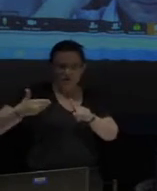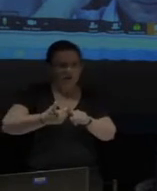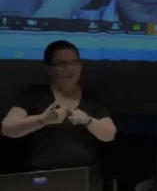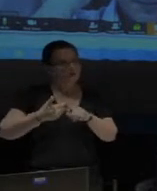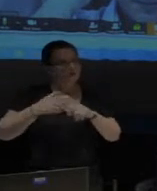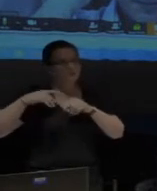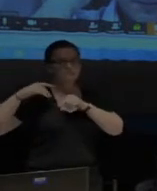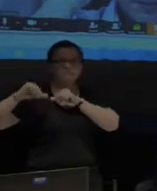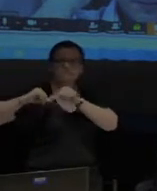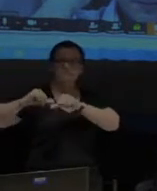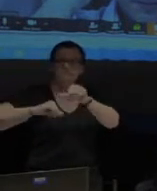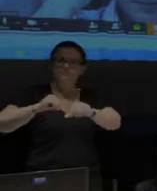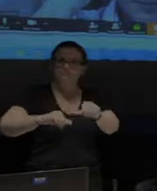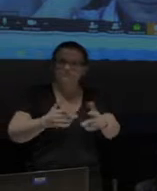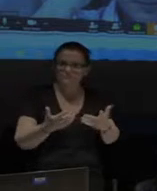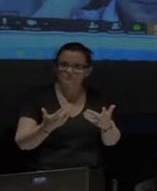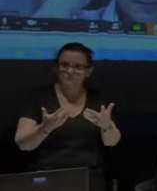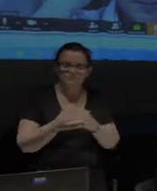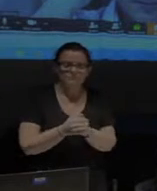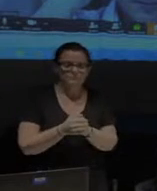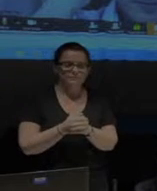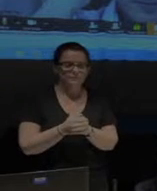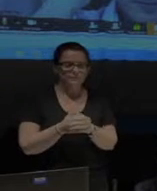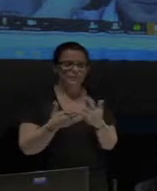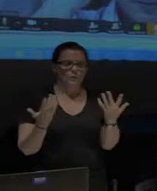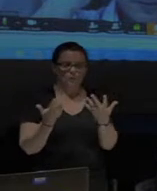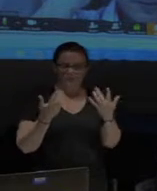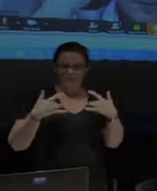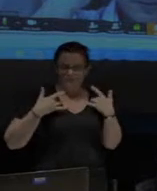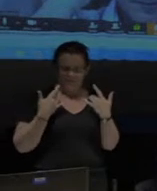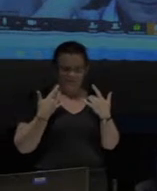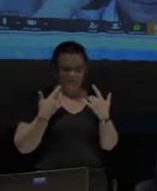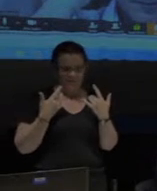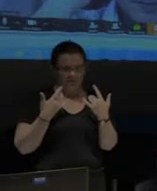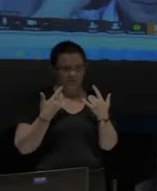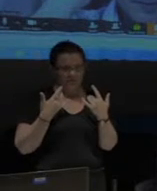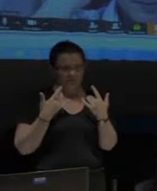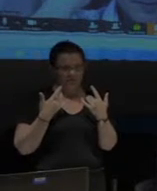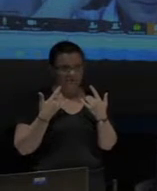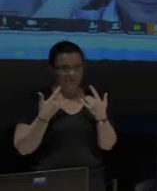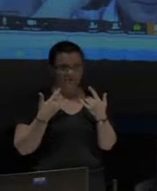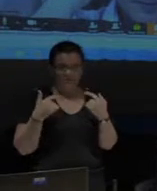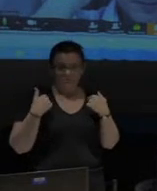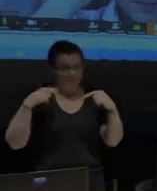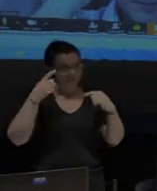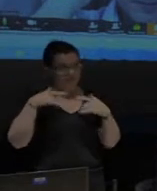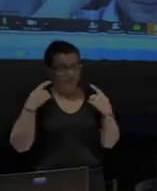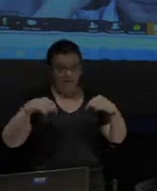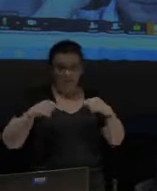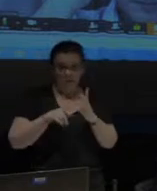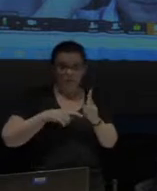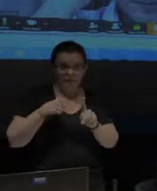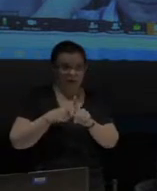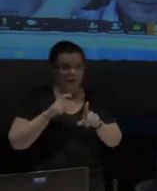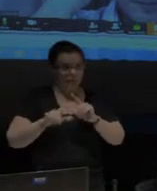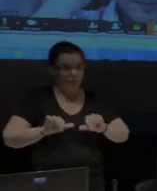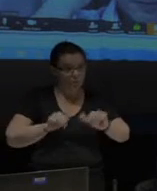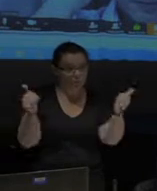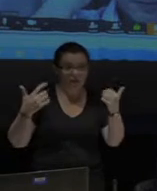international environment, but specifically in the UK, where do you think, are we doing well? Have we got a lot to